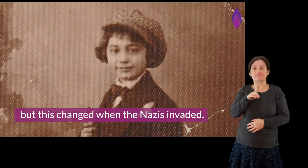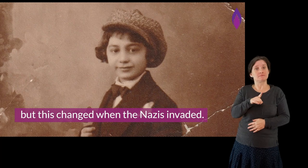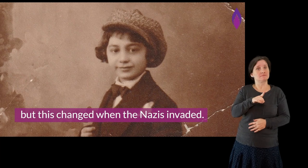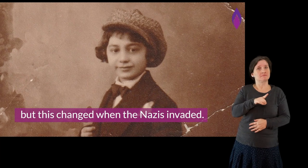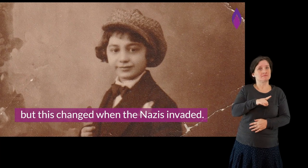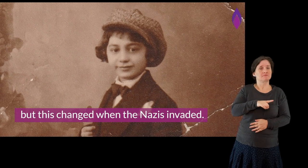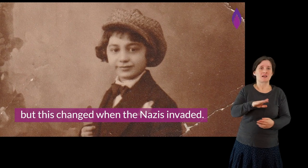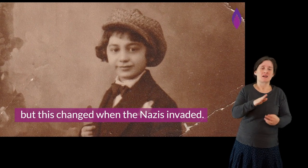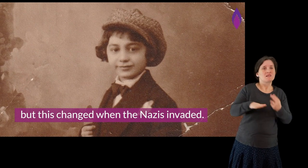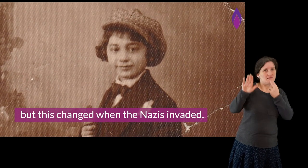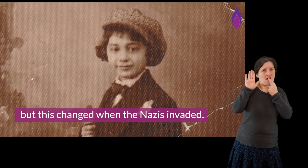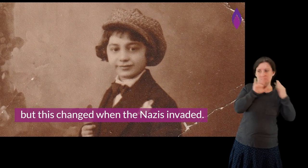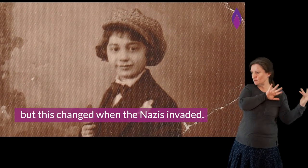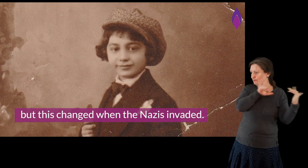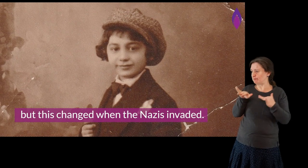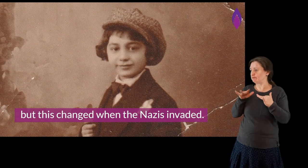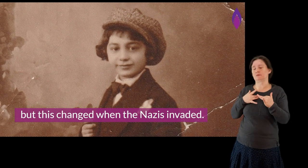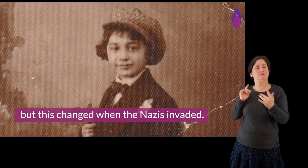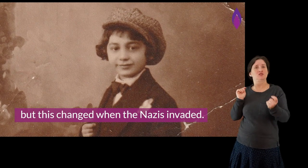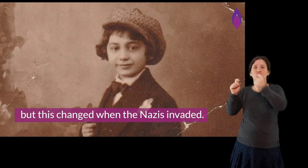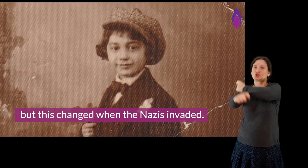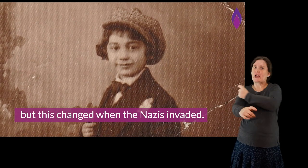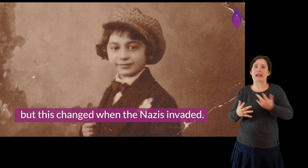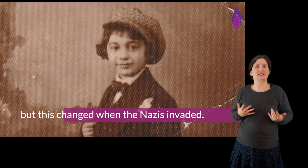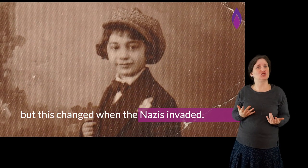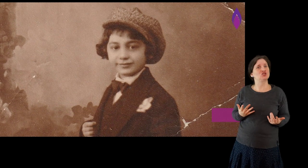But this changed when the Nazis invaded.